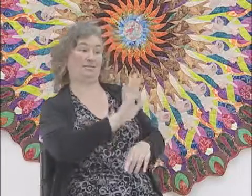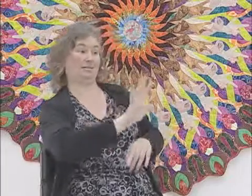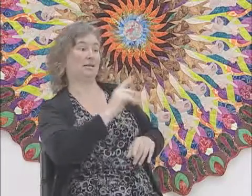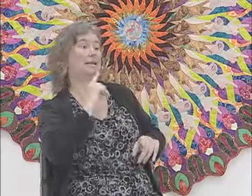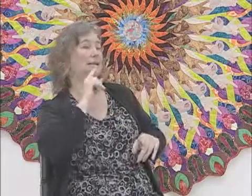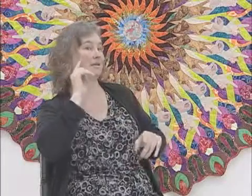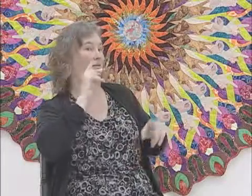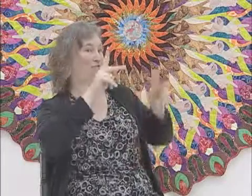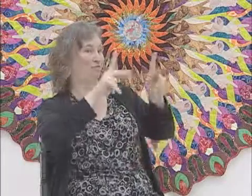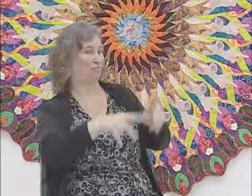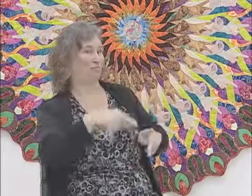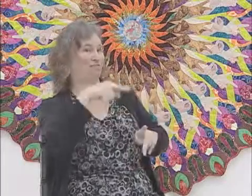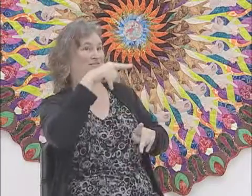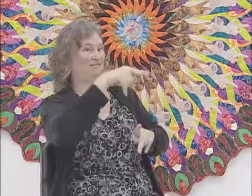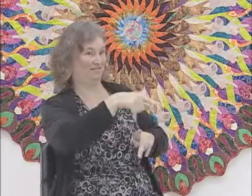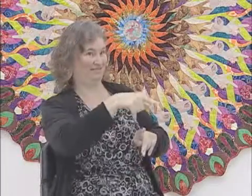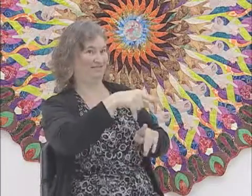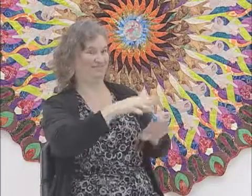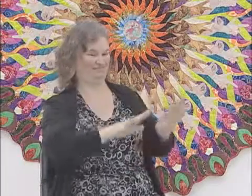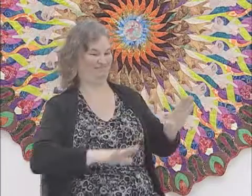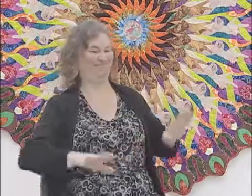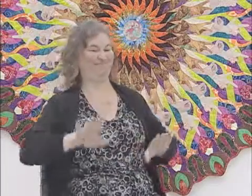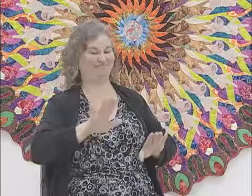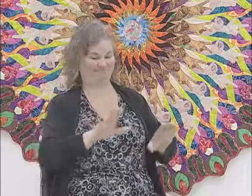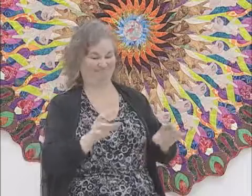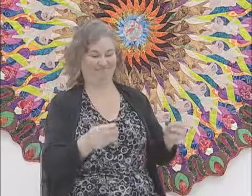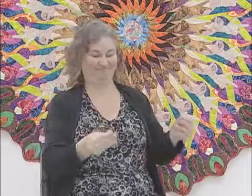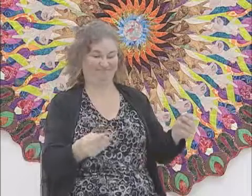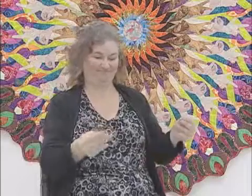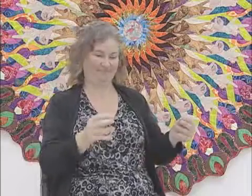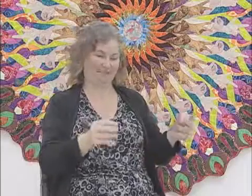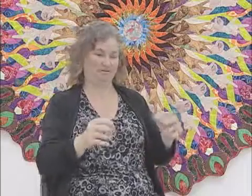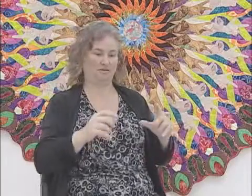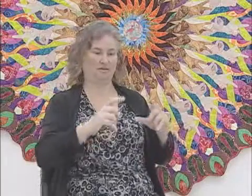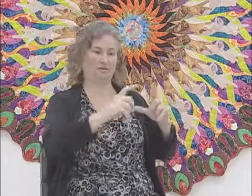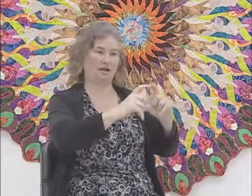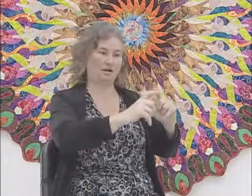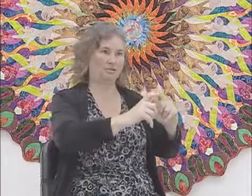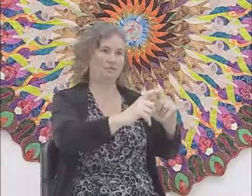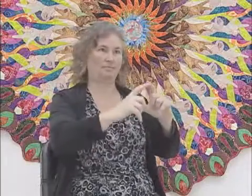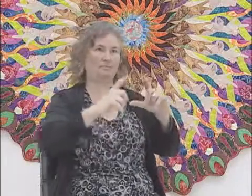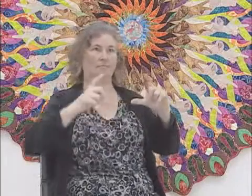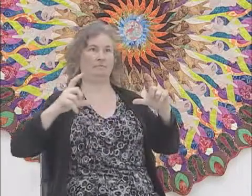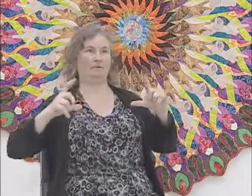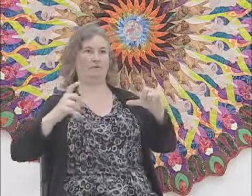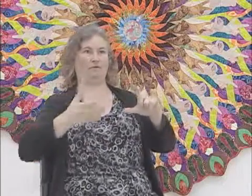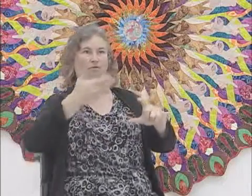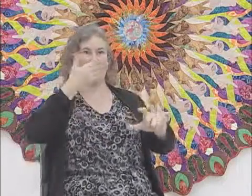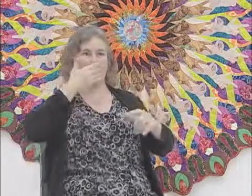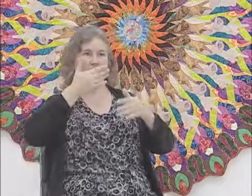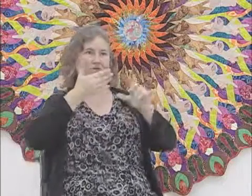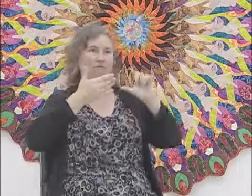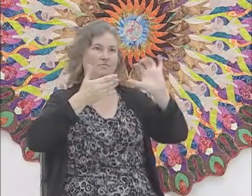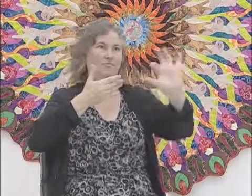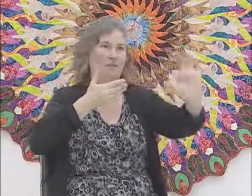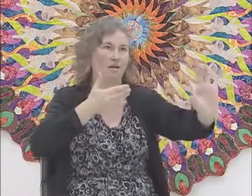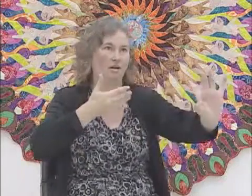that would be the best components. This was a deaf person who told the story, so I knew everything would be signed the right way. And then I had to think about